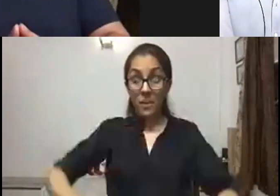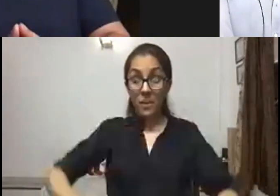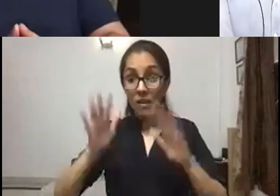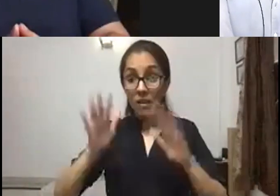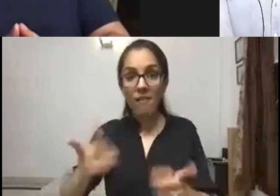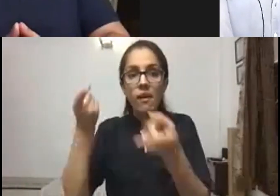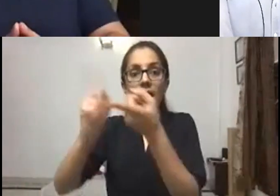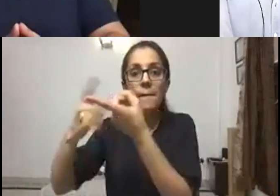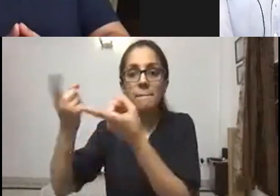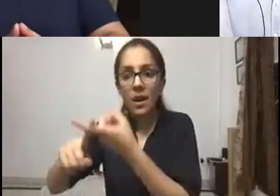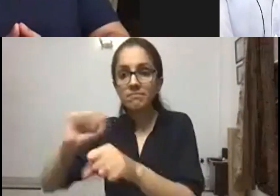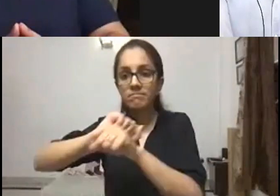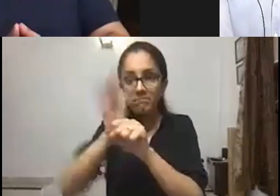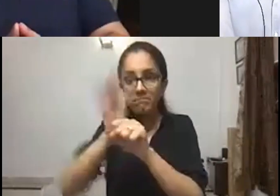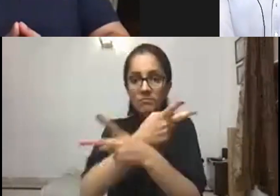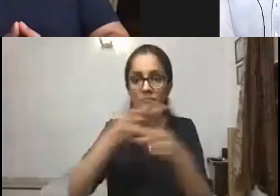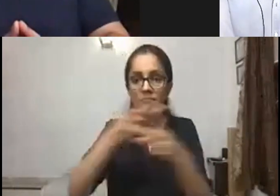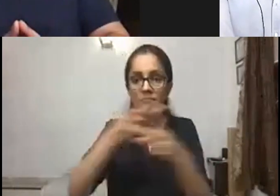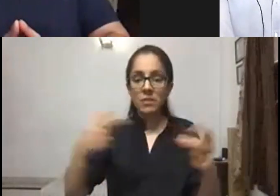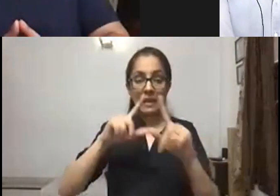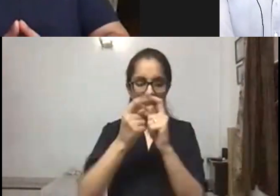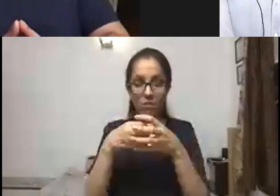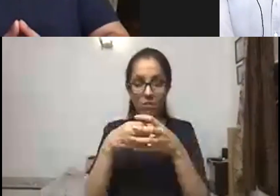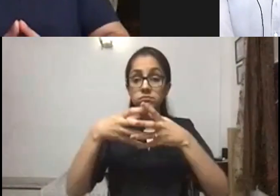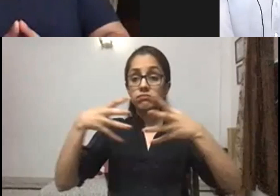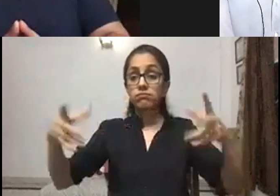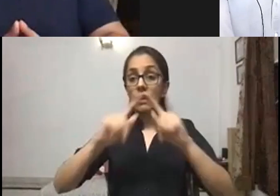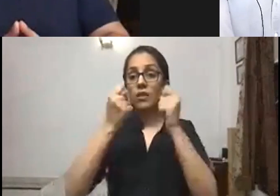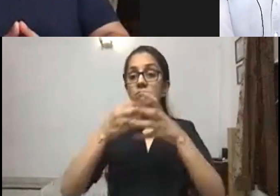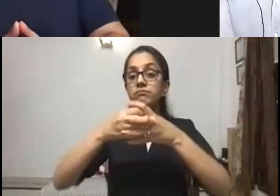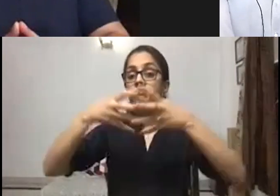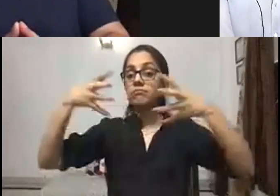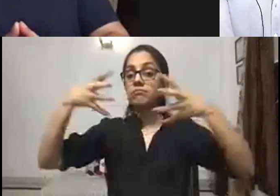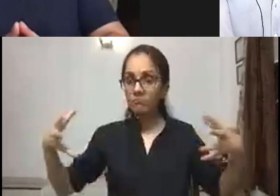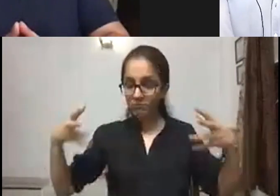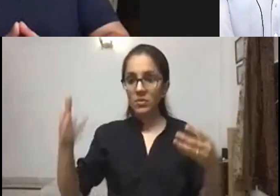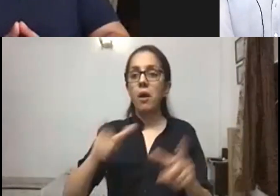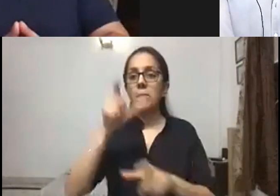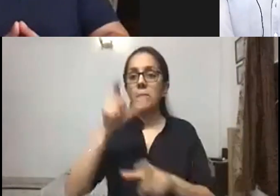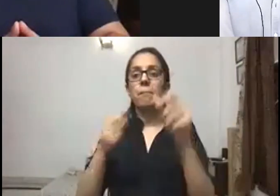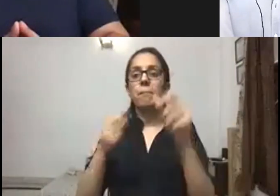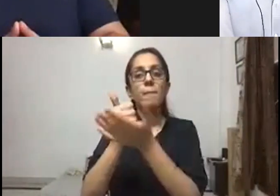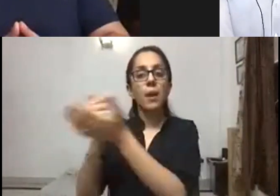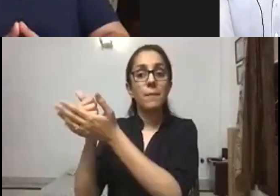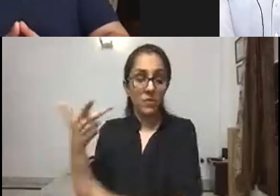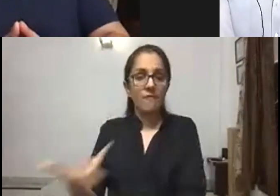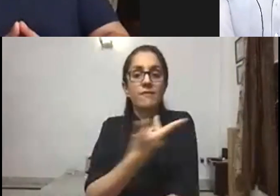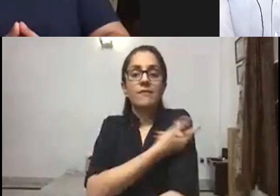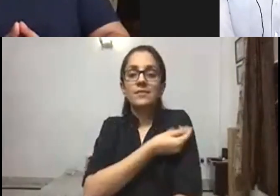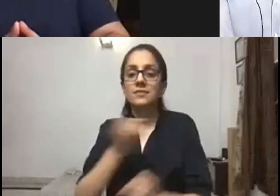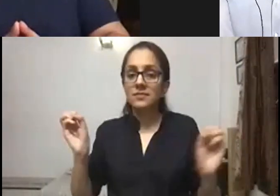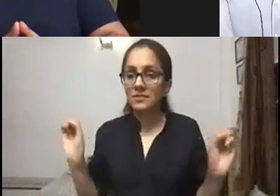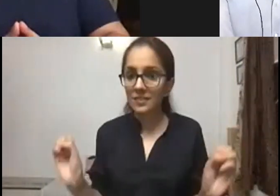the team went on becoming big. So we started helping more and more people, and then after the vaccination came in,